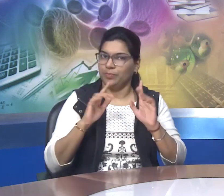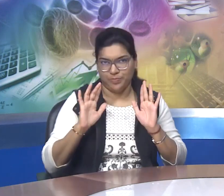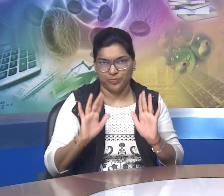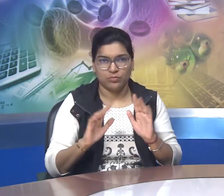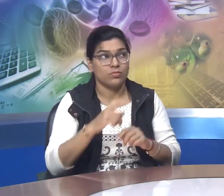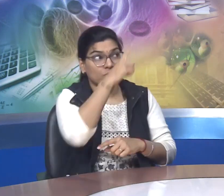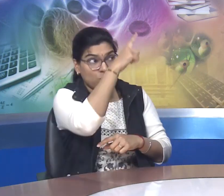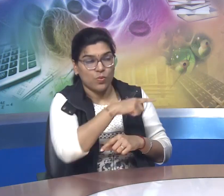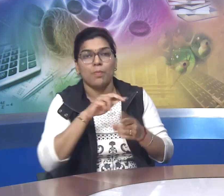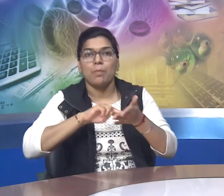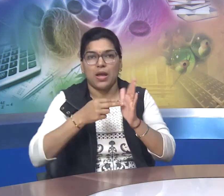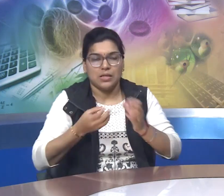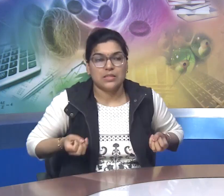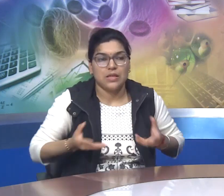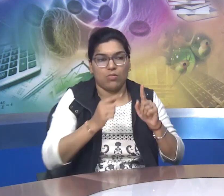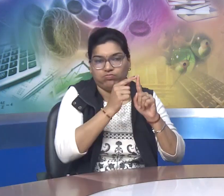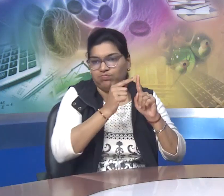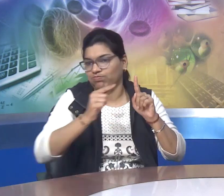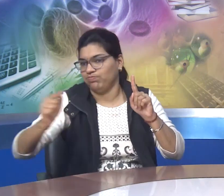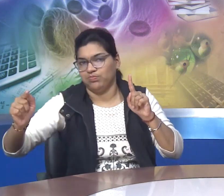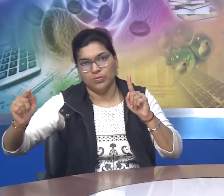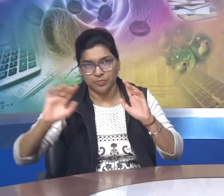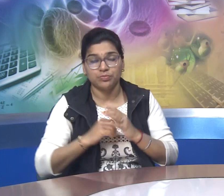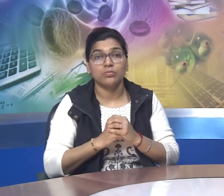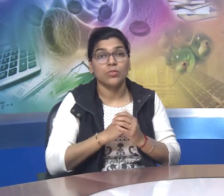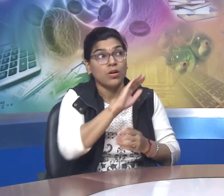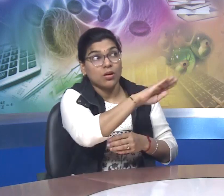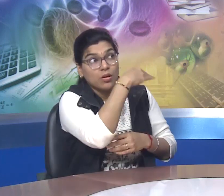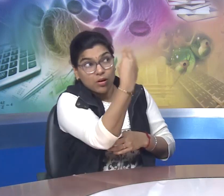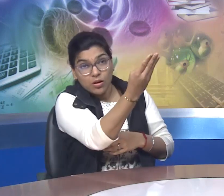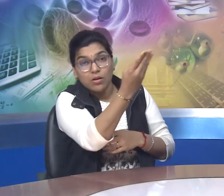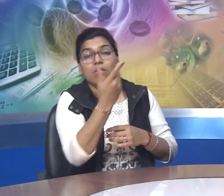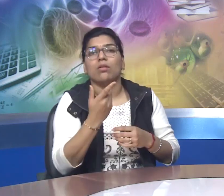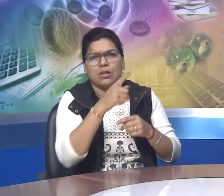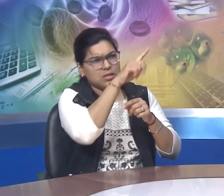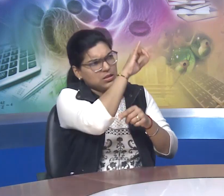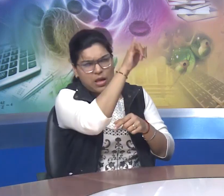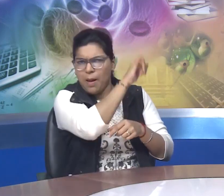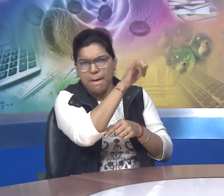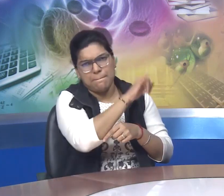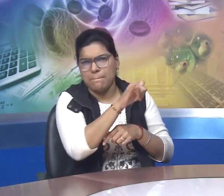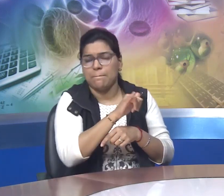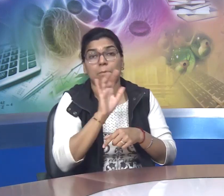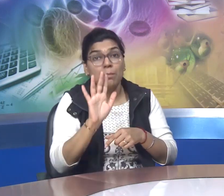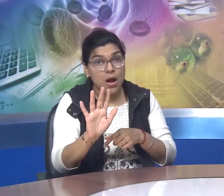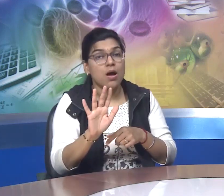it. These sentences in the active voice pronoun starts from these words.